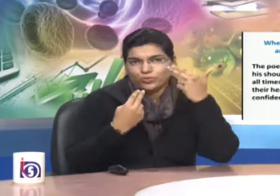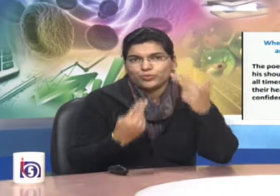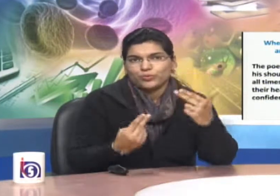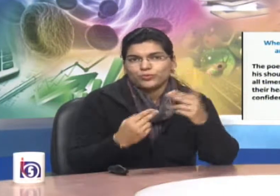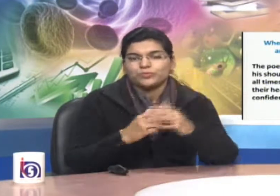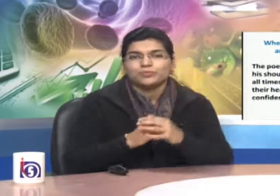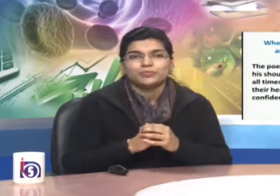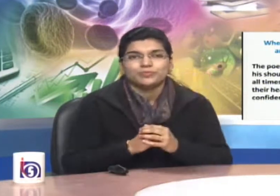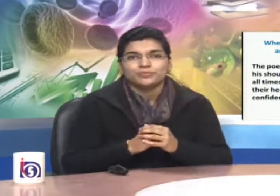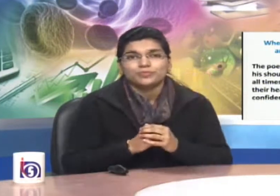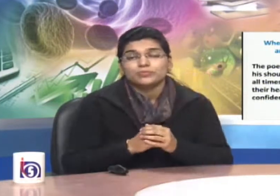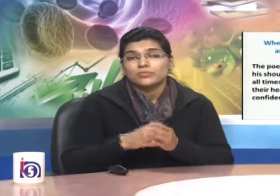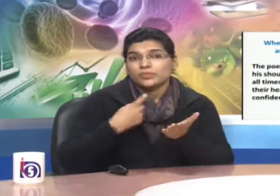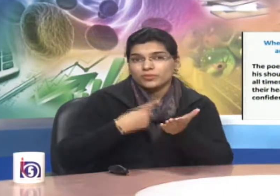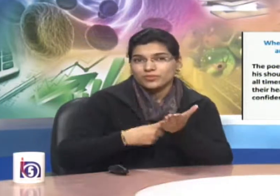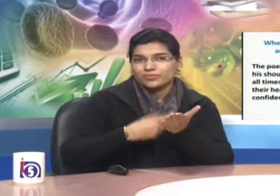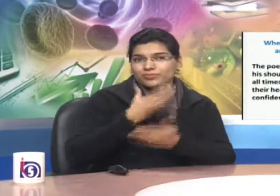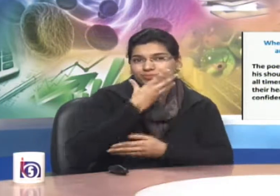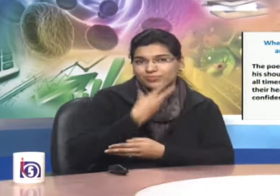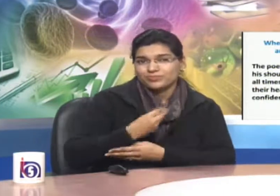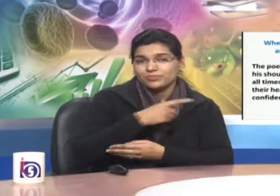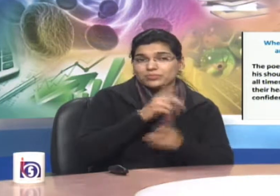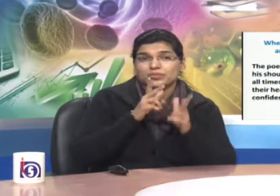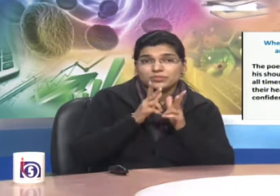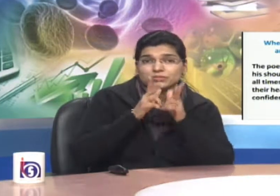black are the explanation.